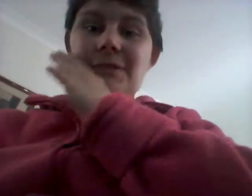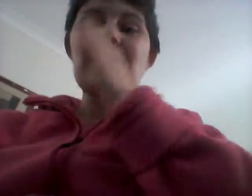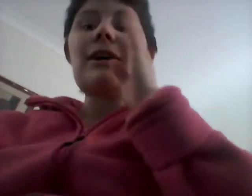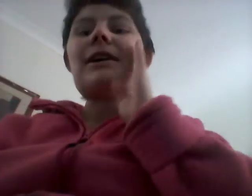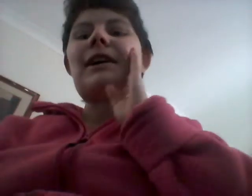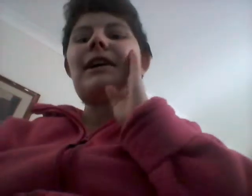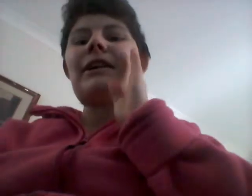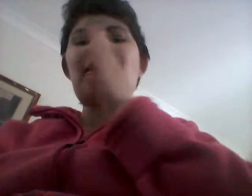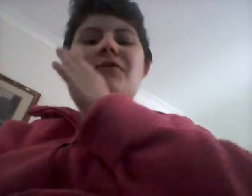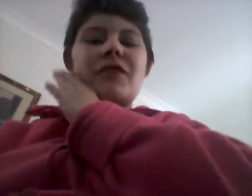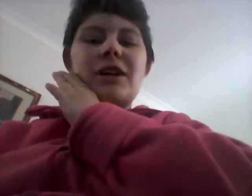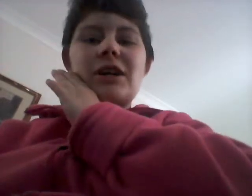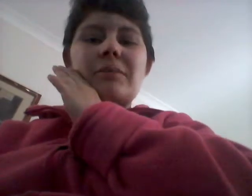MacDonald had a farm.